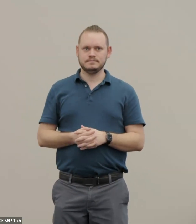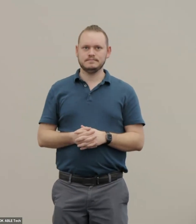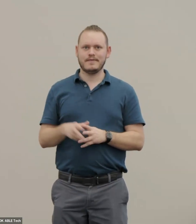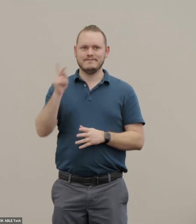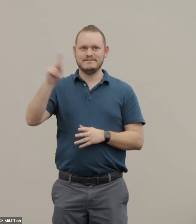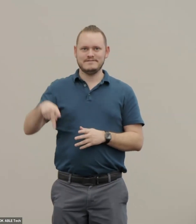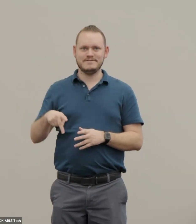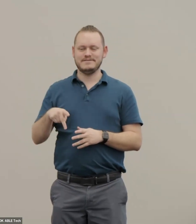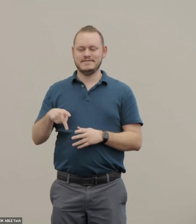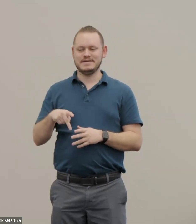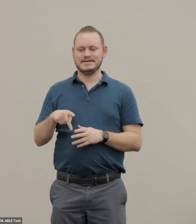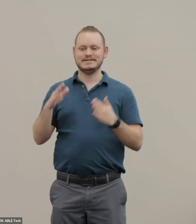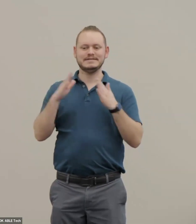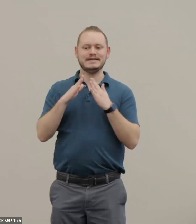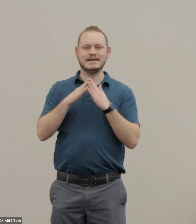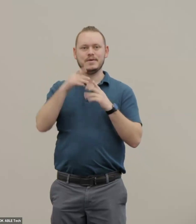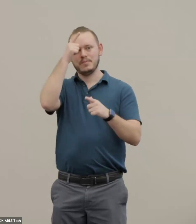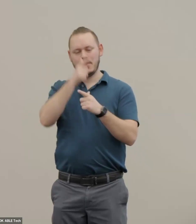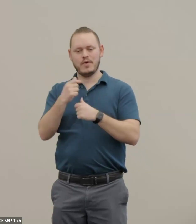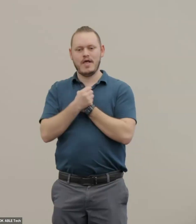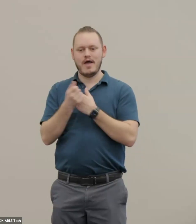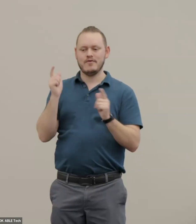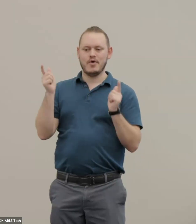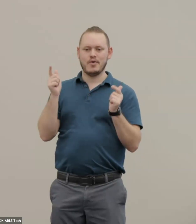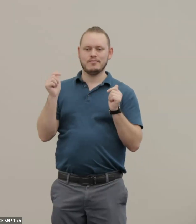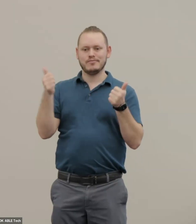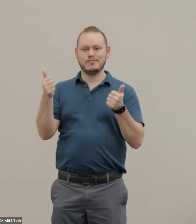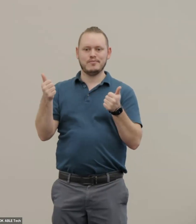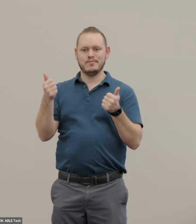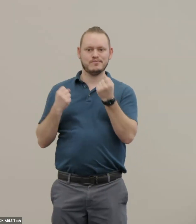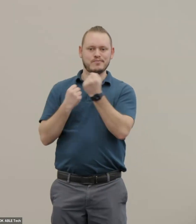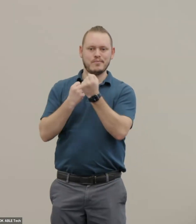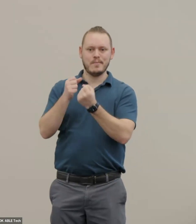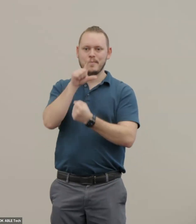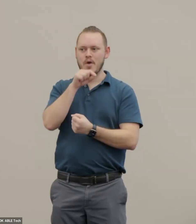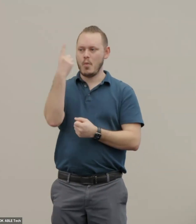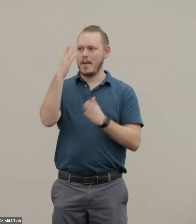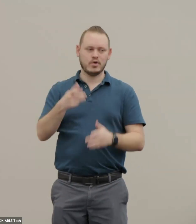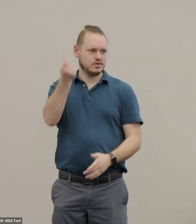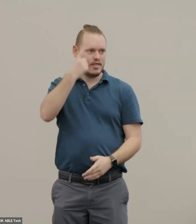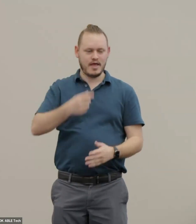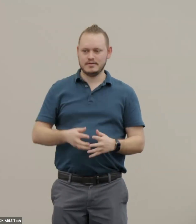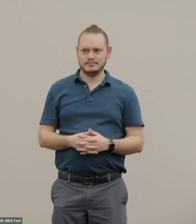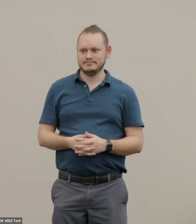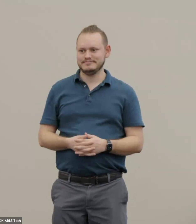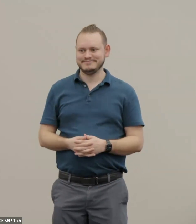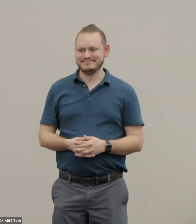city of brotherly love, go Birds. Like one person got that.